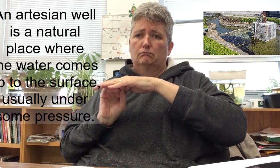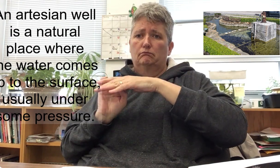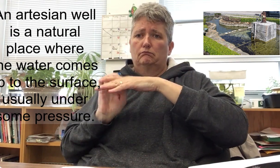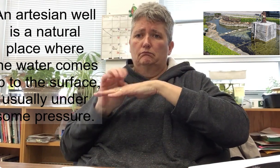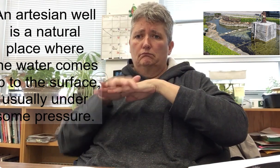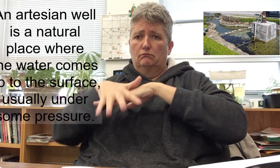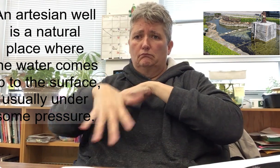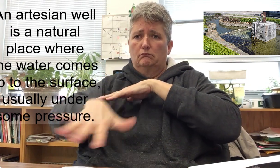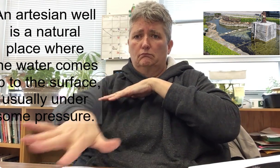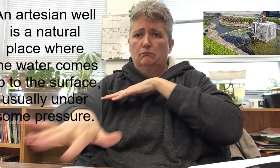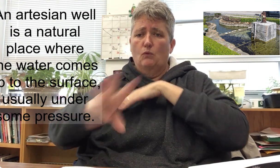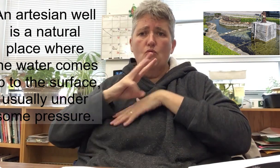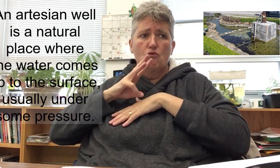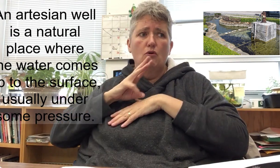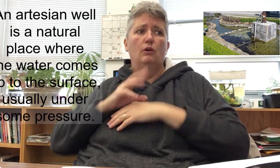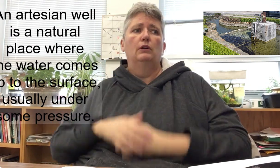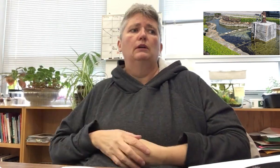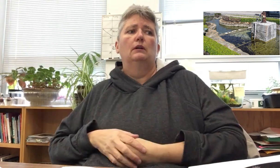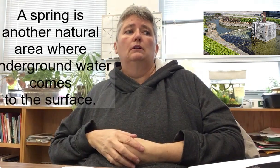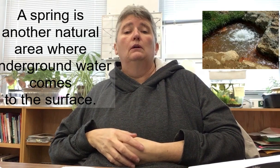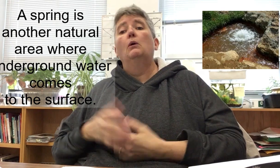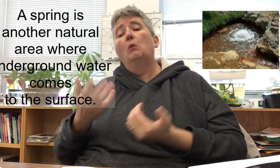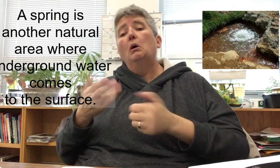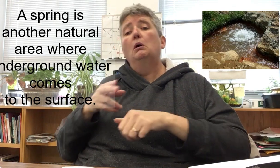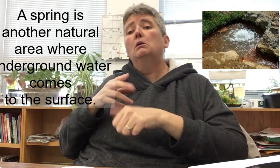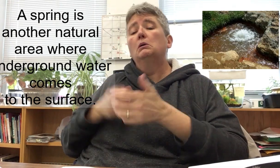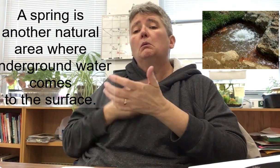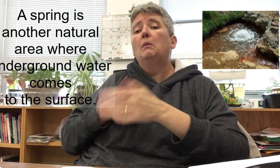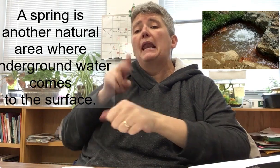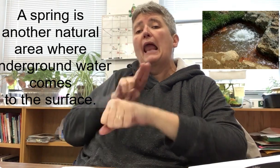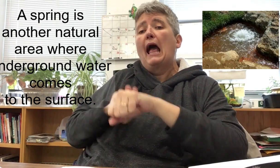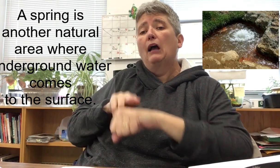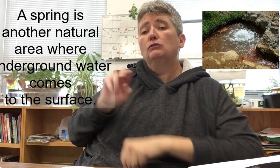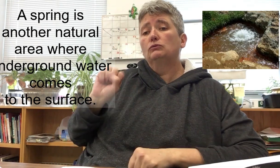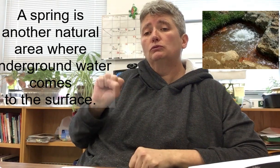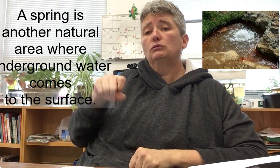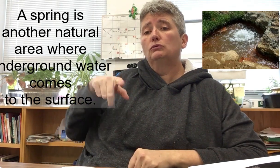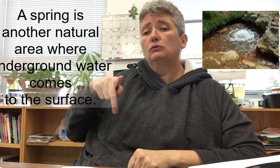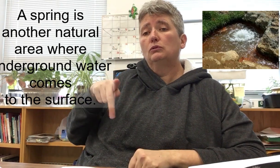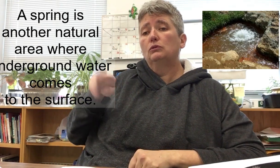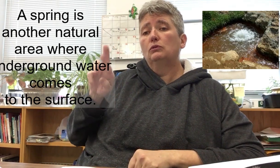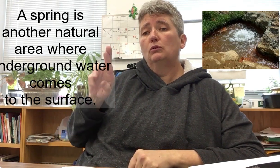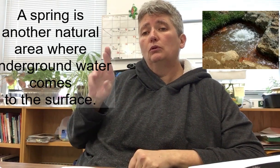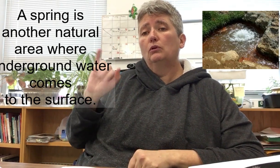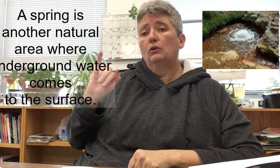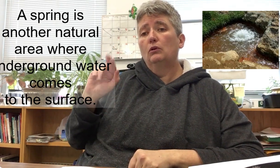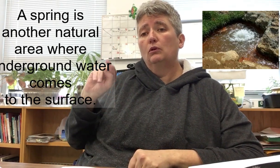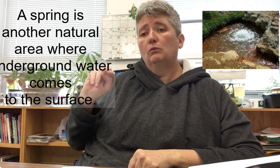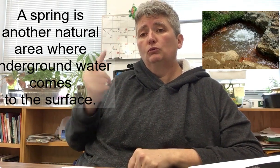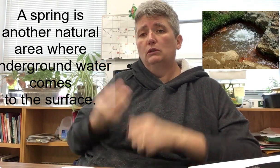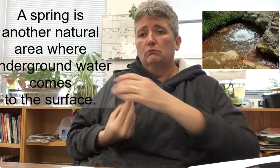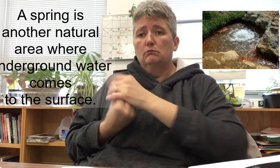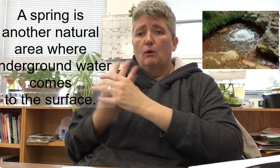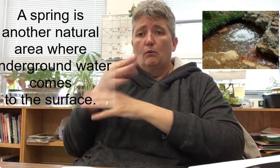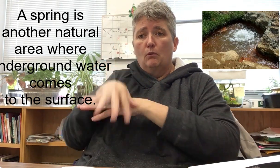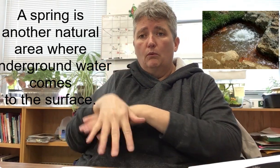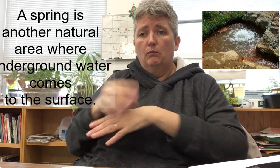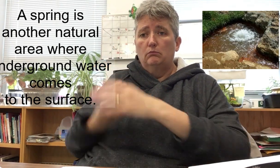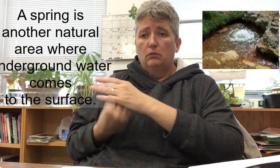there. Or a natural spring, there's water bubbling up. It's not a